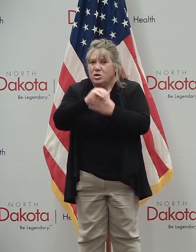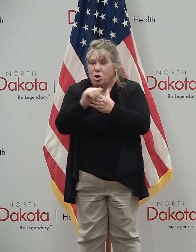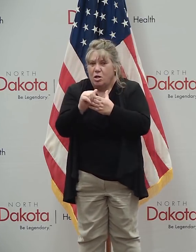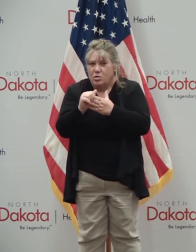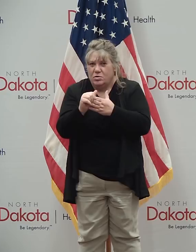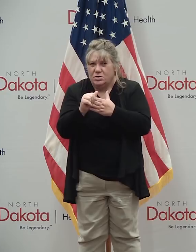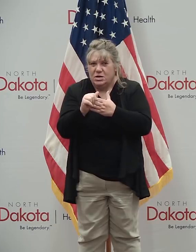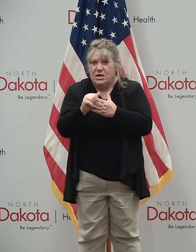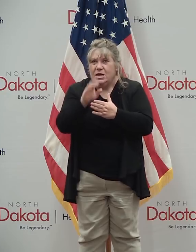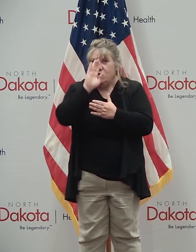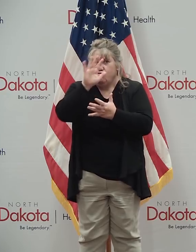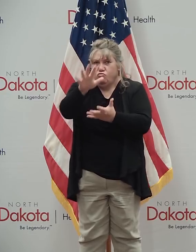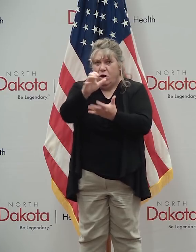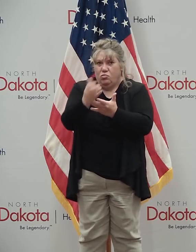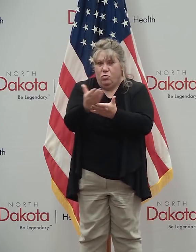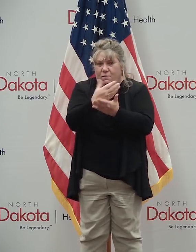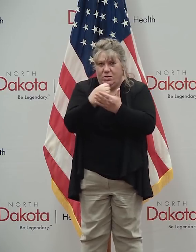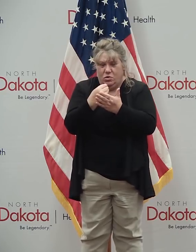in direct revenue.